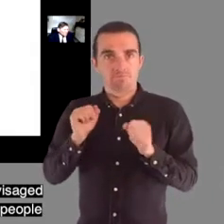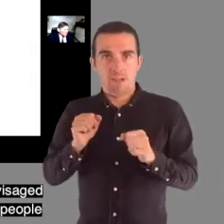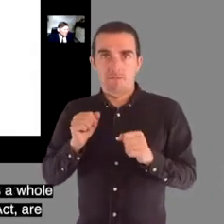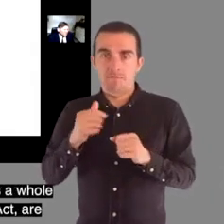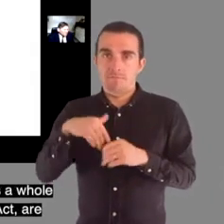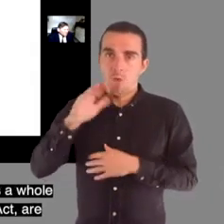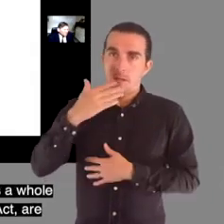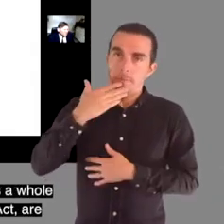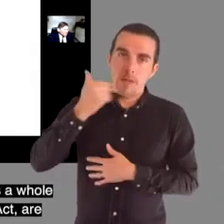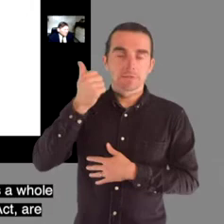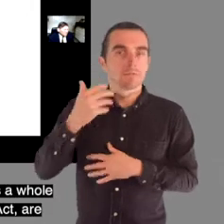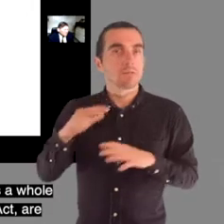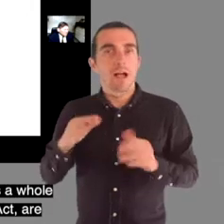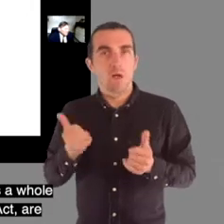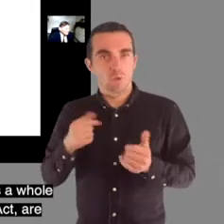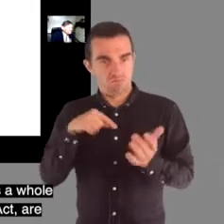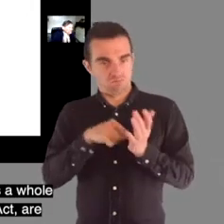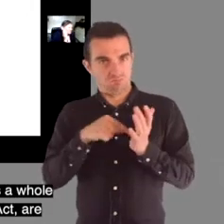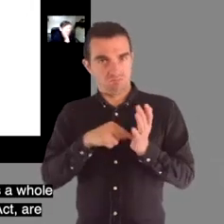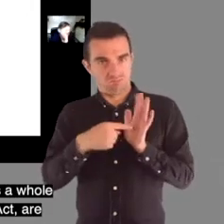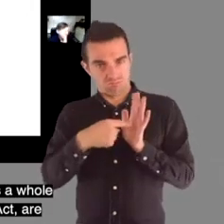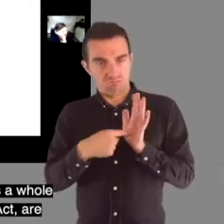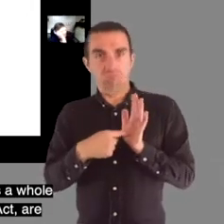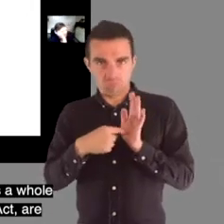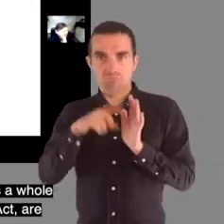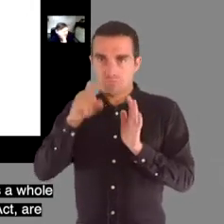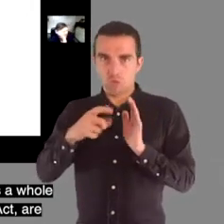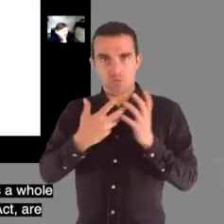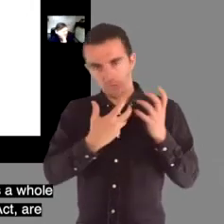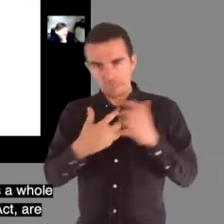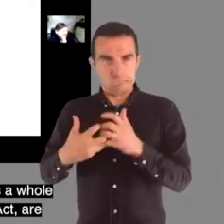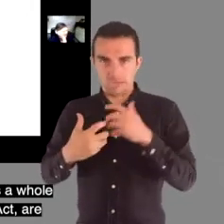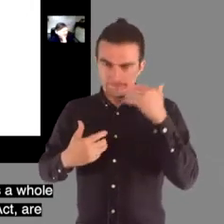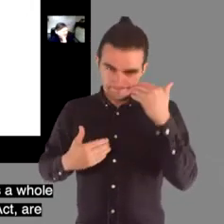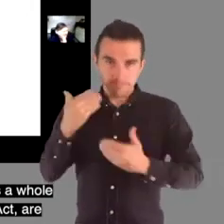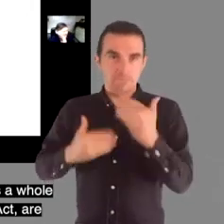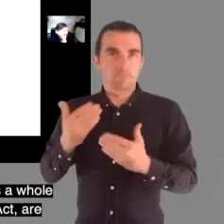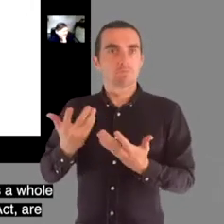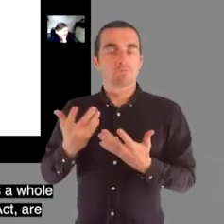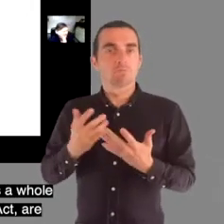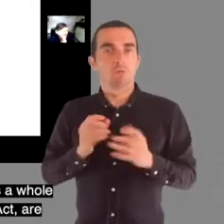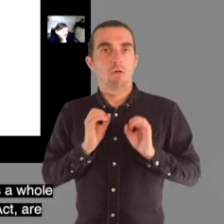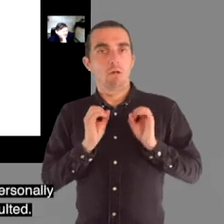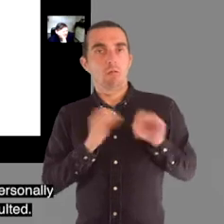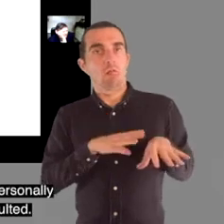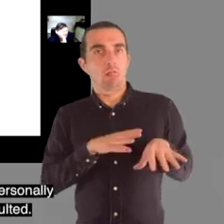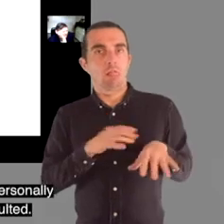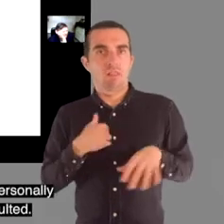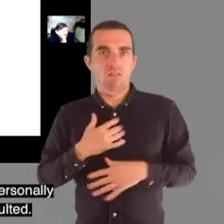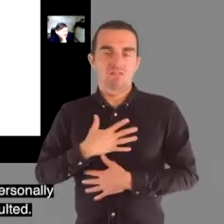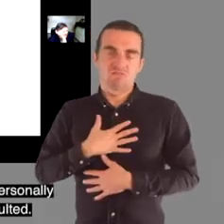people out there who can make our lives a whole lot better by implementing the act are ignoring